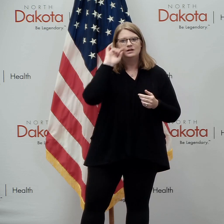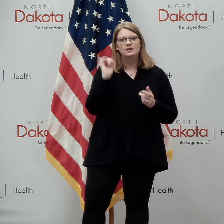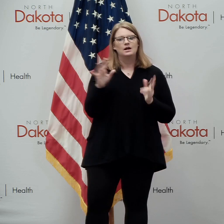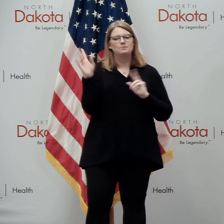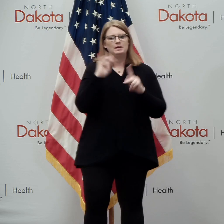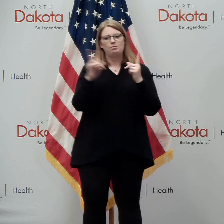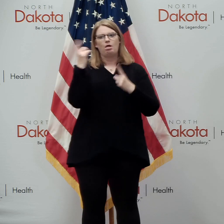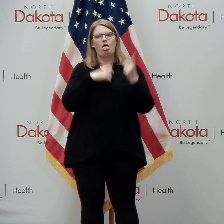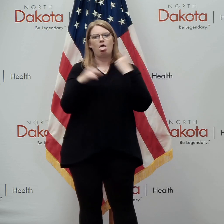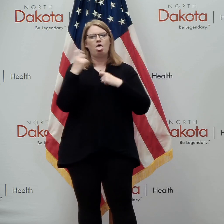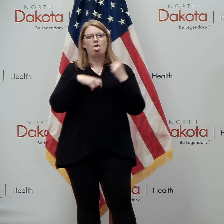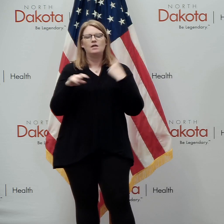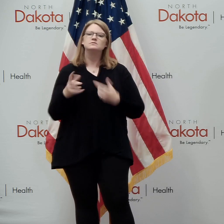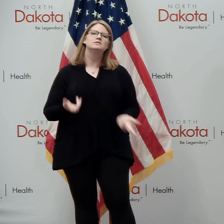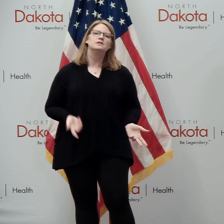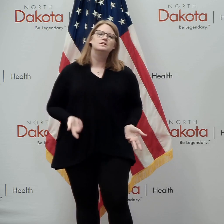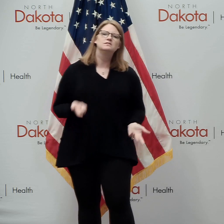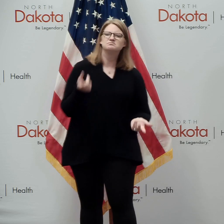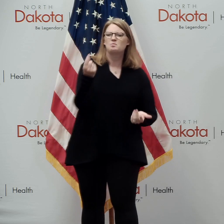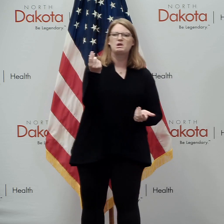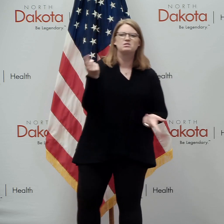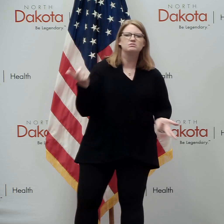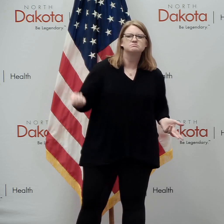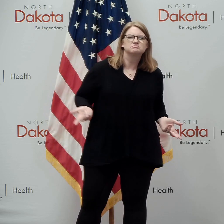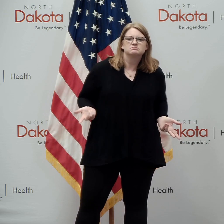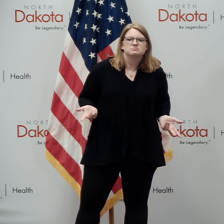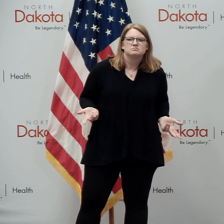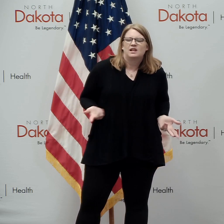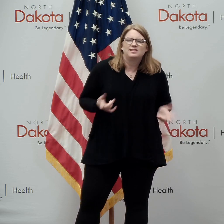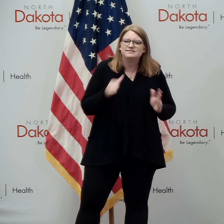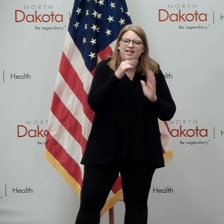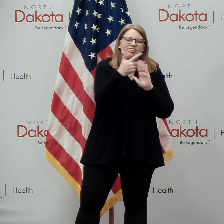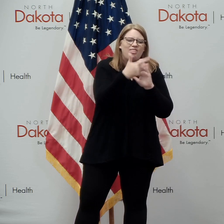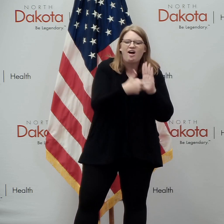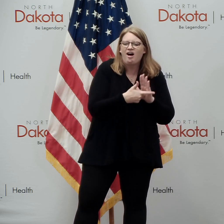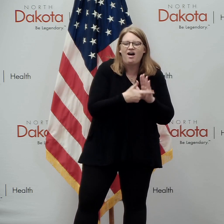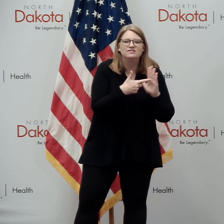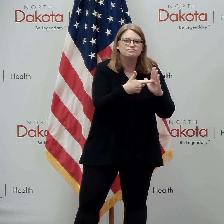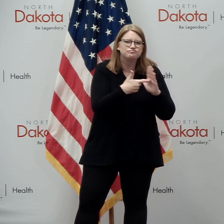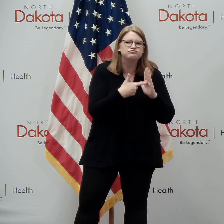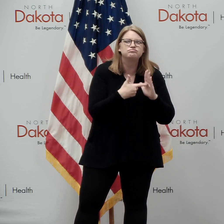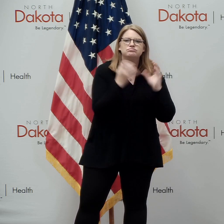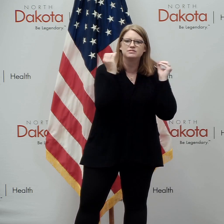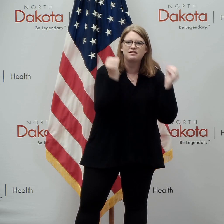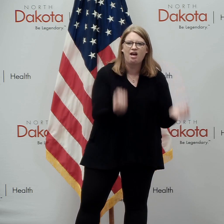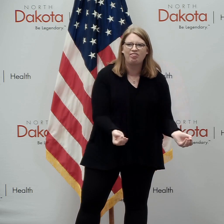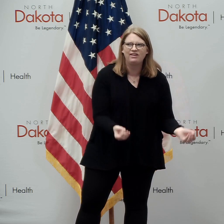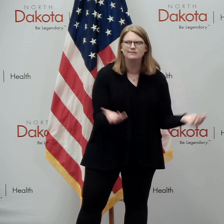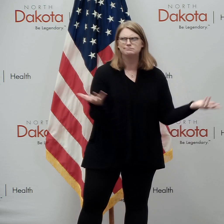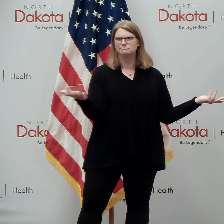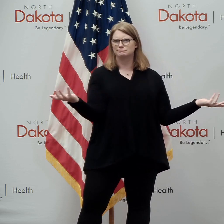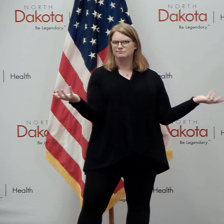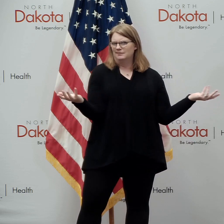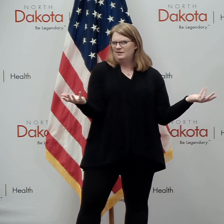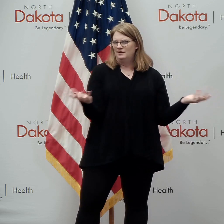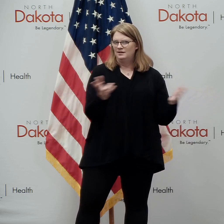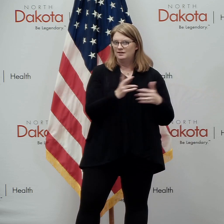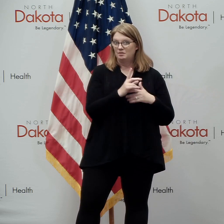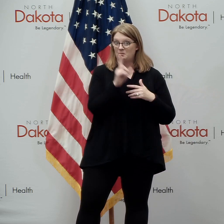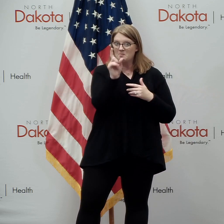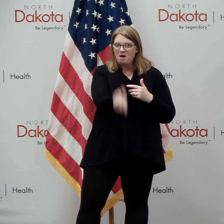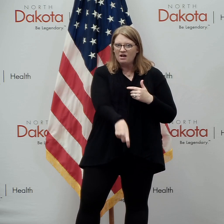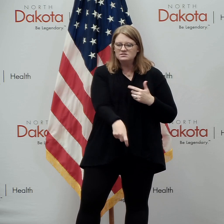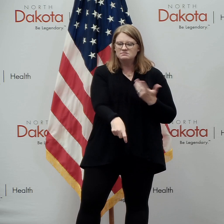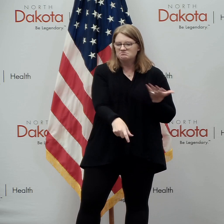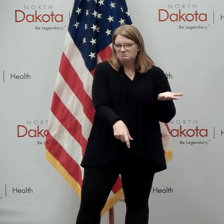again today, they'll say, well, what are you going to do, Governor, because these aren't laws, these aren't mandates, no one has really forced to require this.